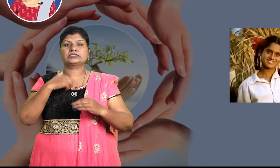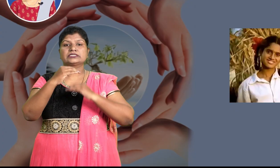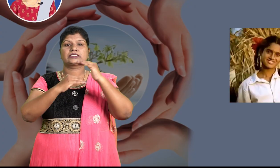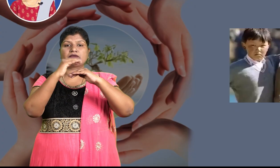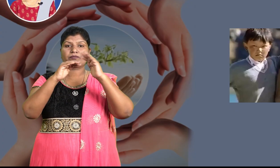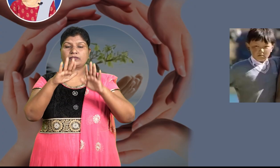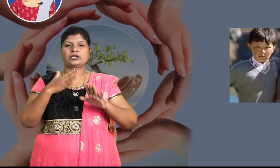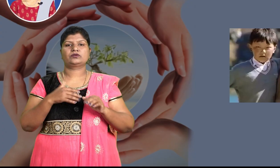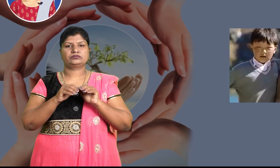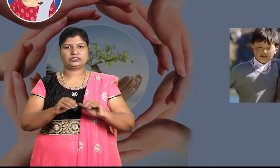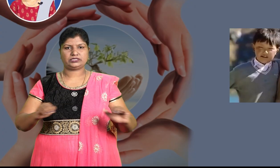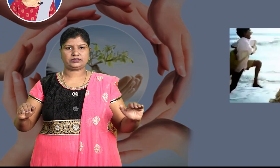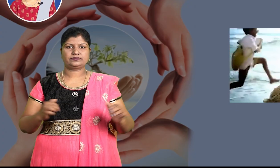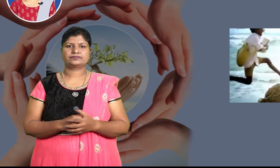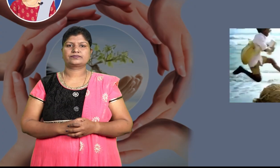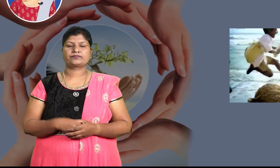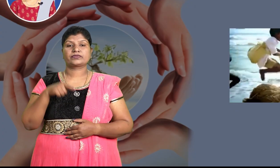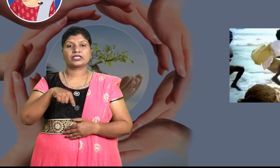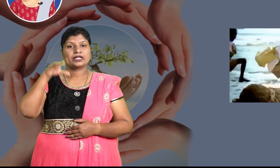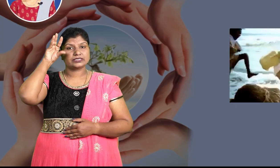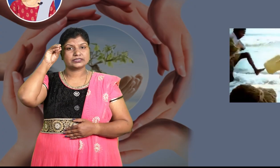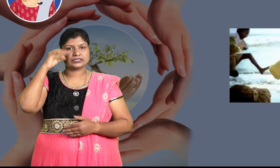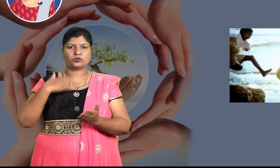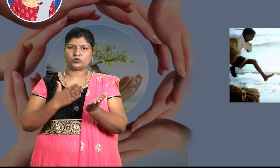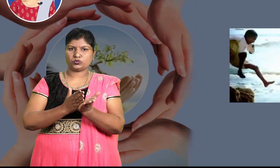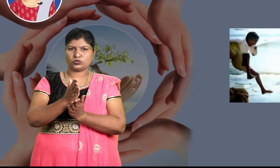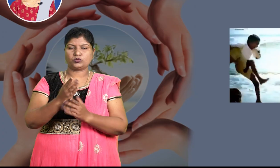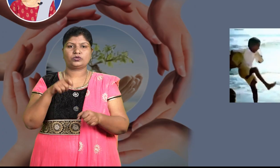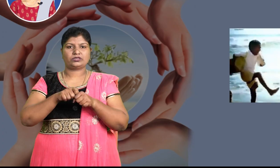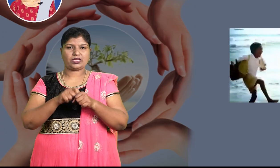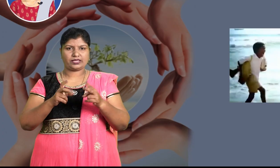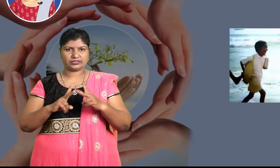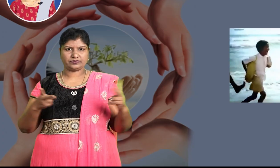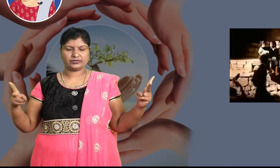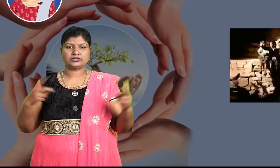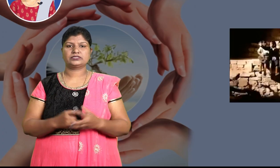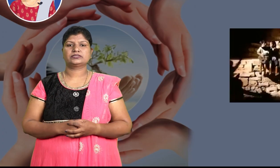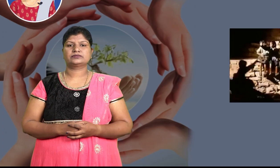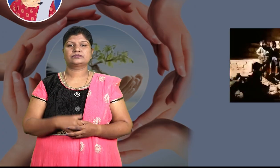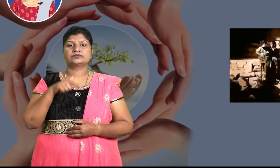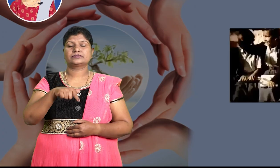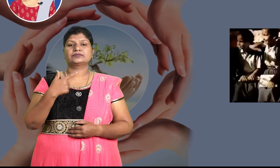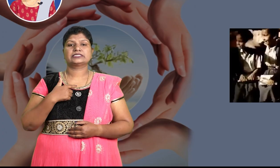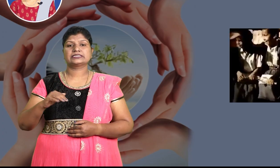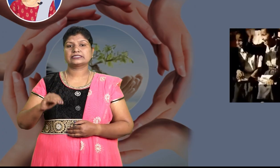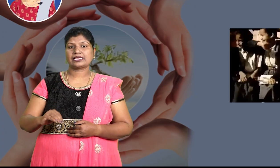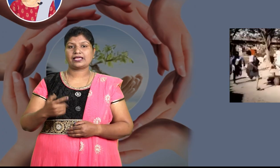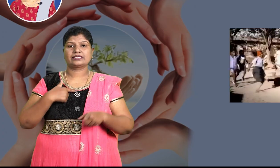children and learning through activities in a child-friendly